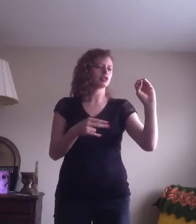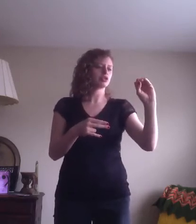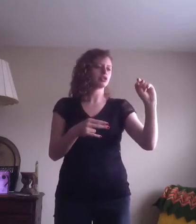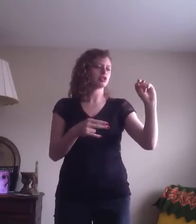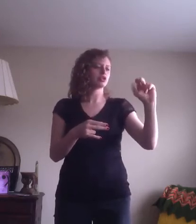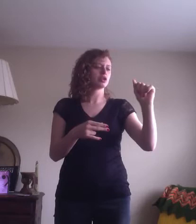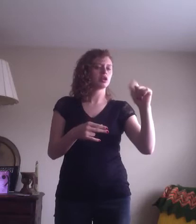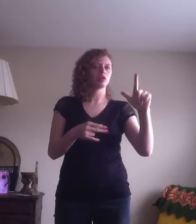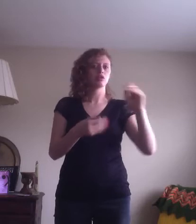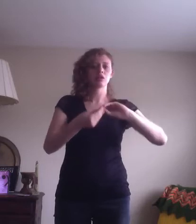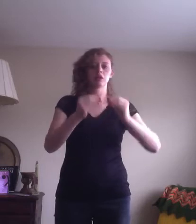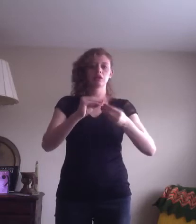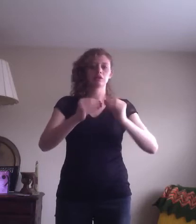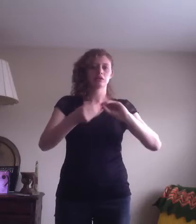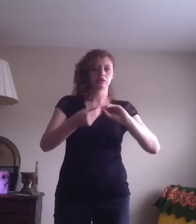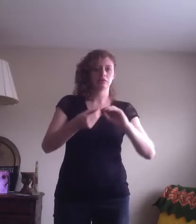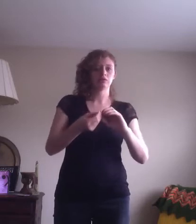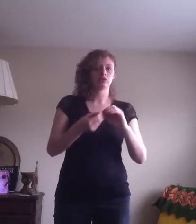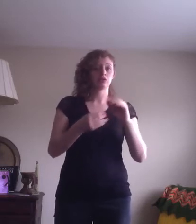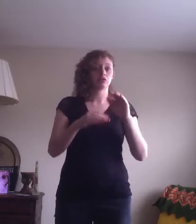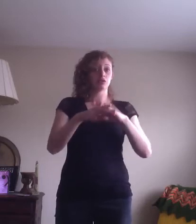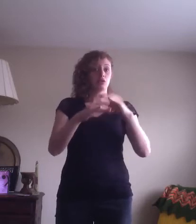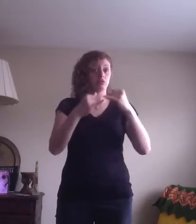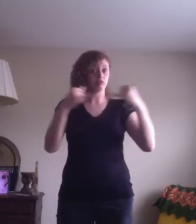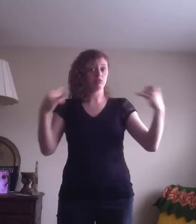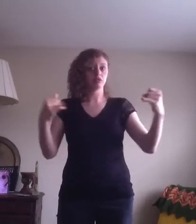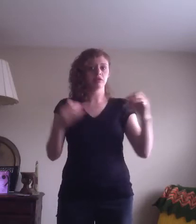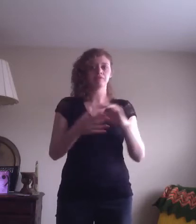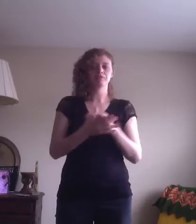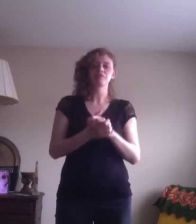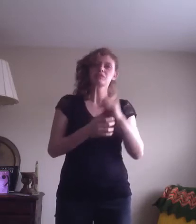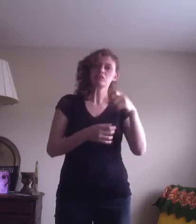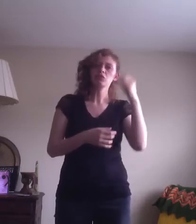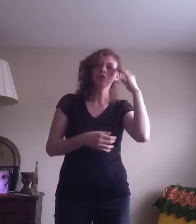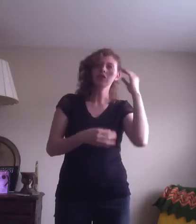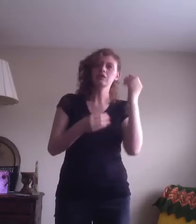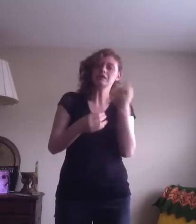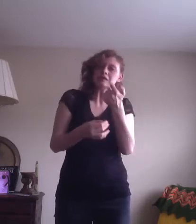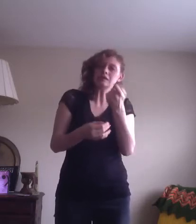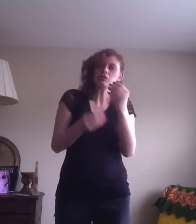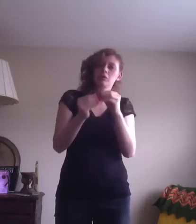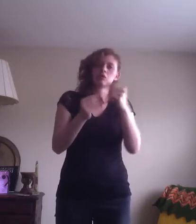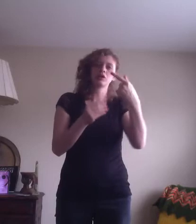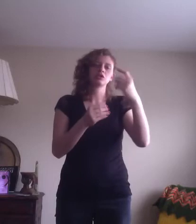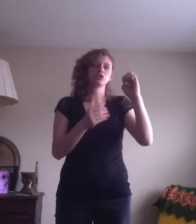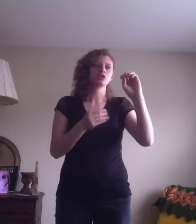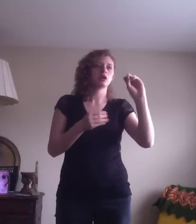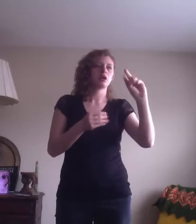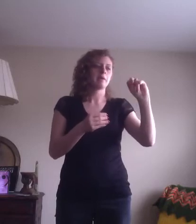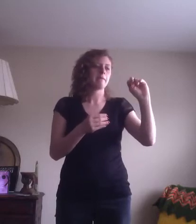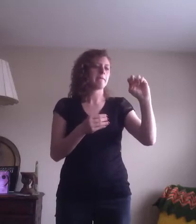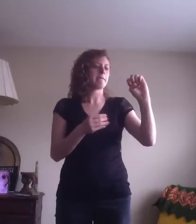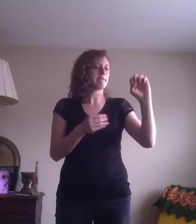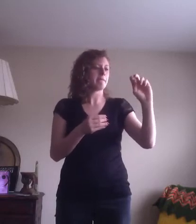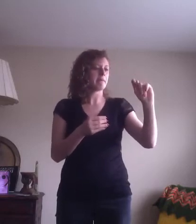now to do that. But eventually we will put those on there. And then in another year, we're going to put numbers like square root